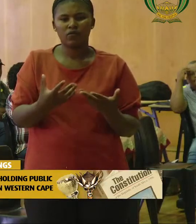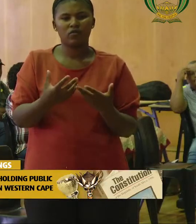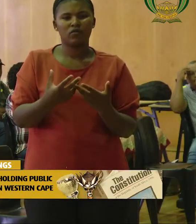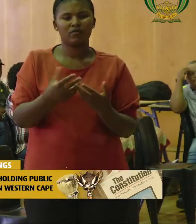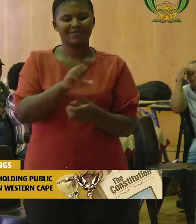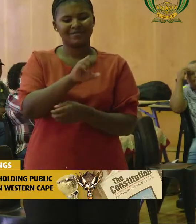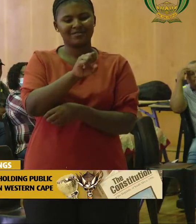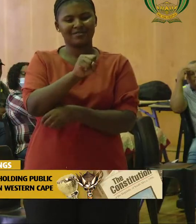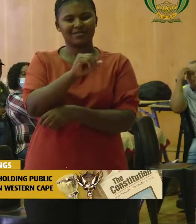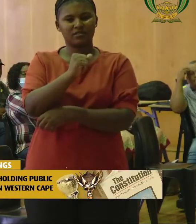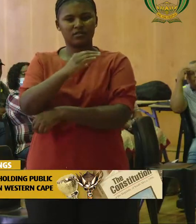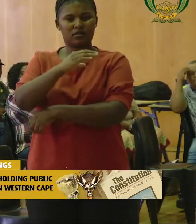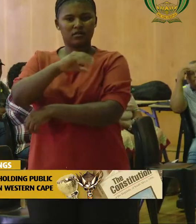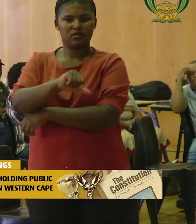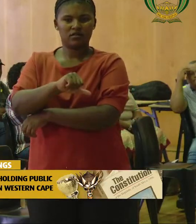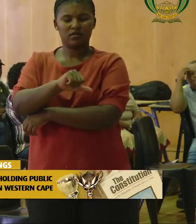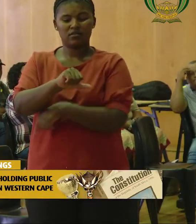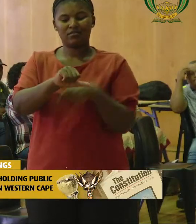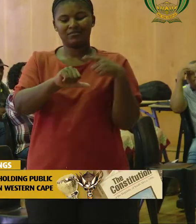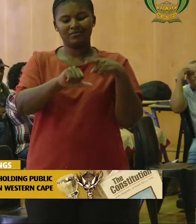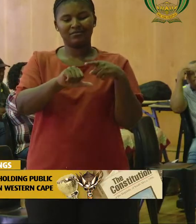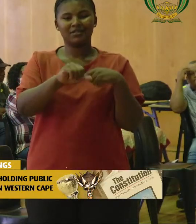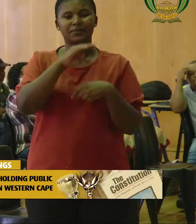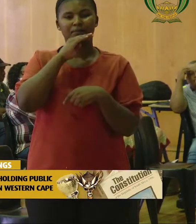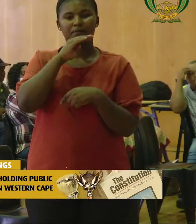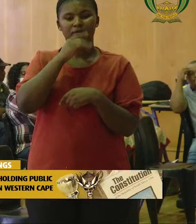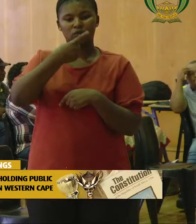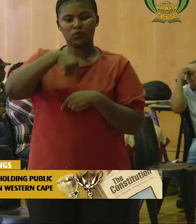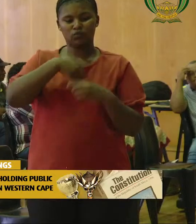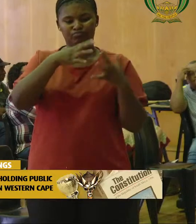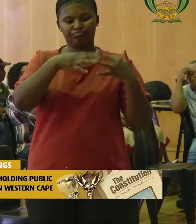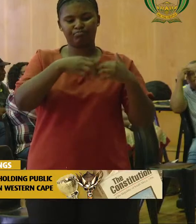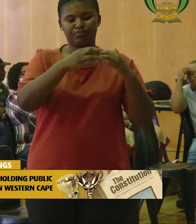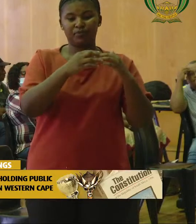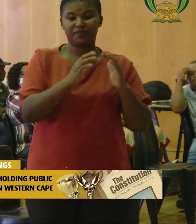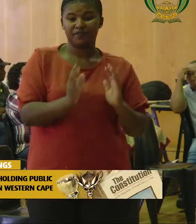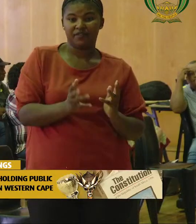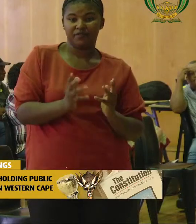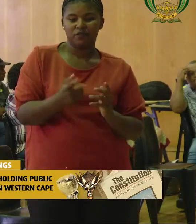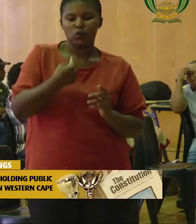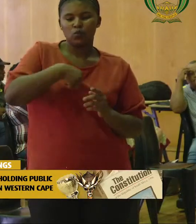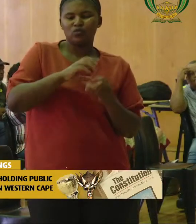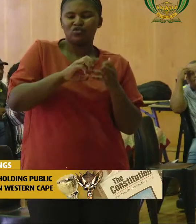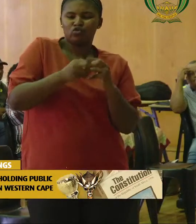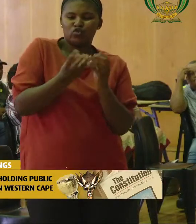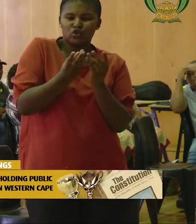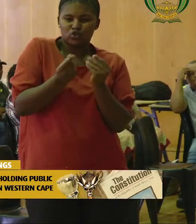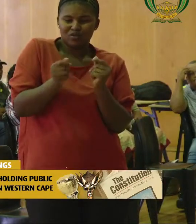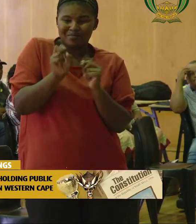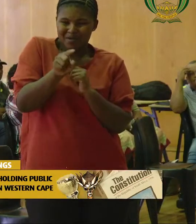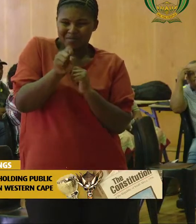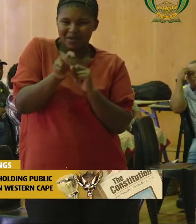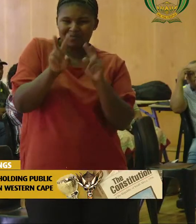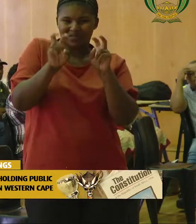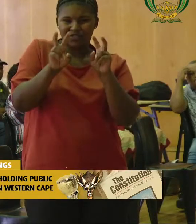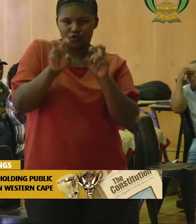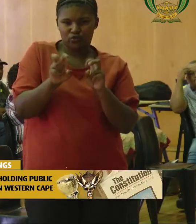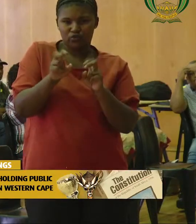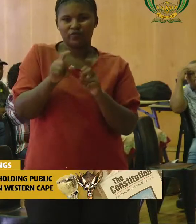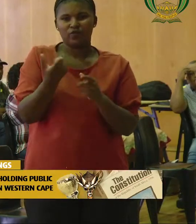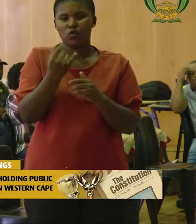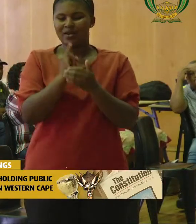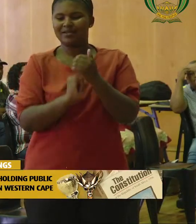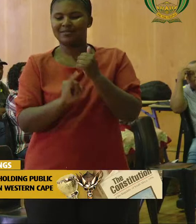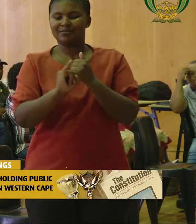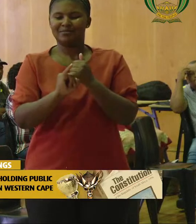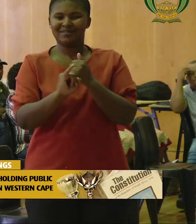saga, which is a whole mess up. We are still trying to resolve that mess because of an independent